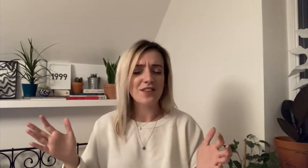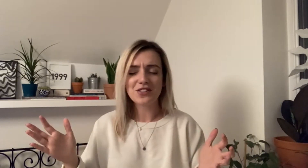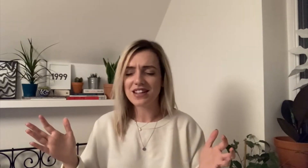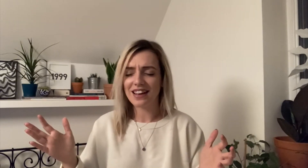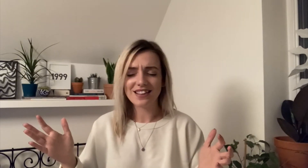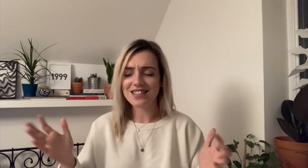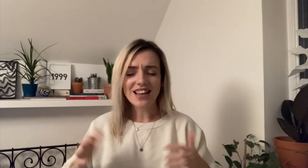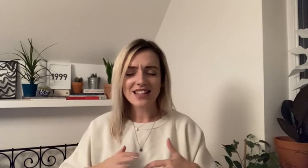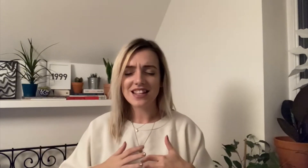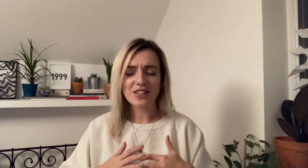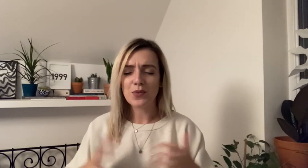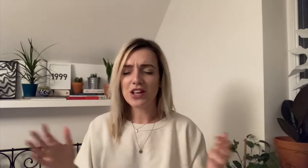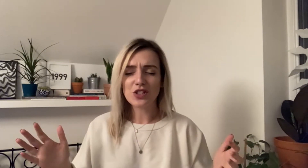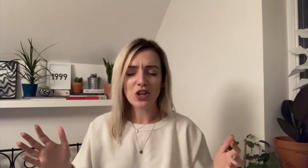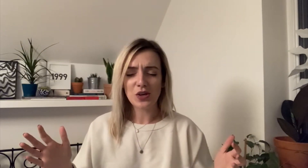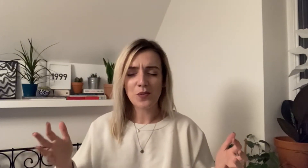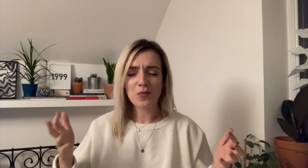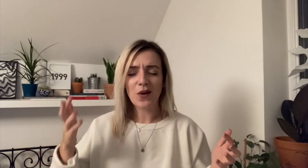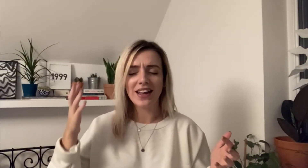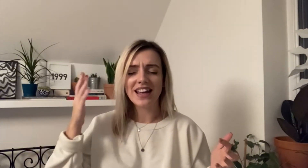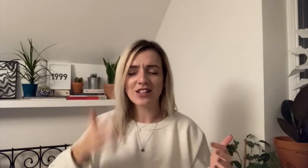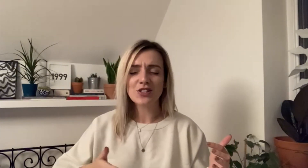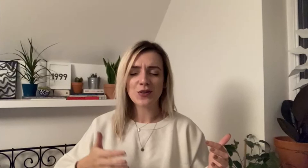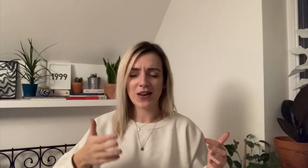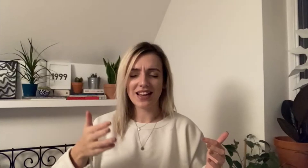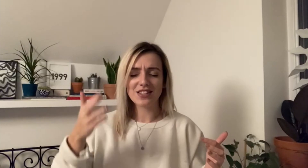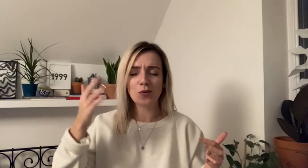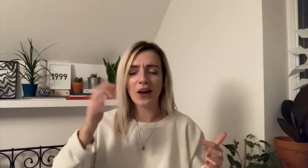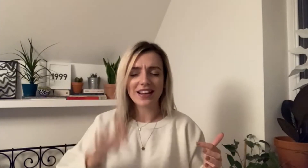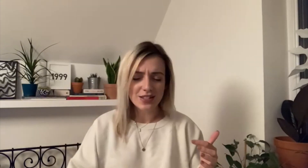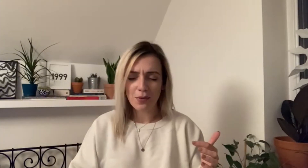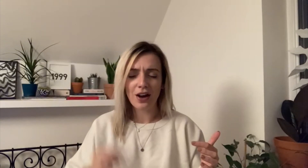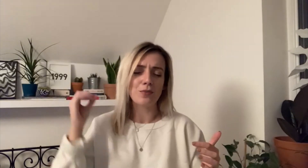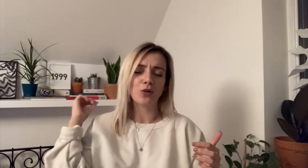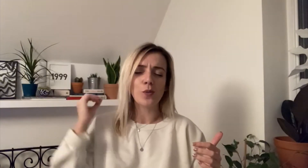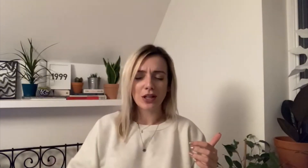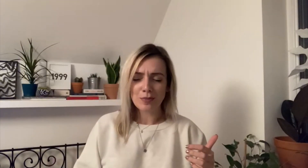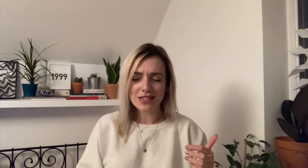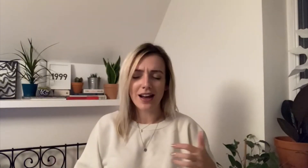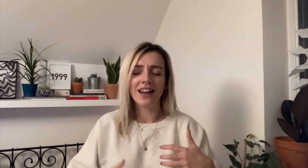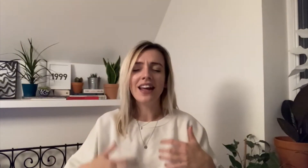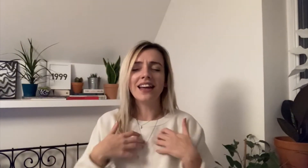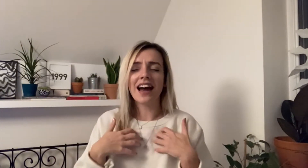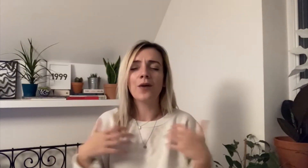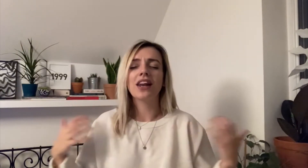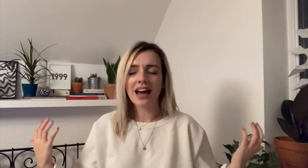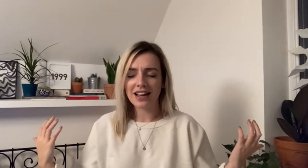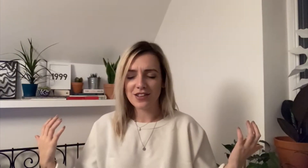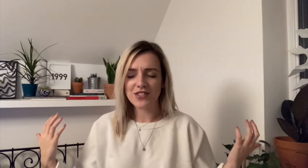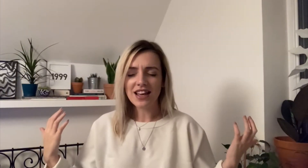next 7 days, this next week to you, and we pray into it, your kingdom come and your will be done in